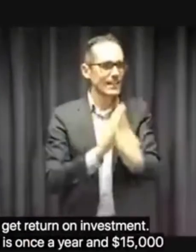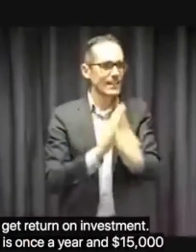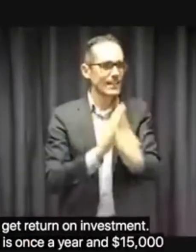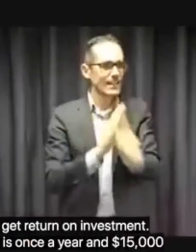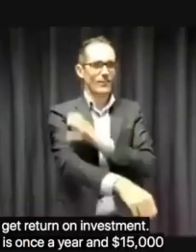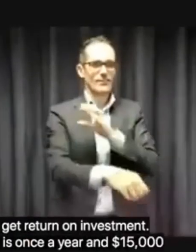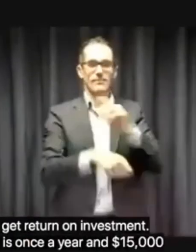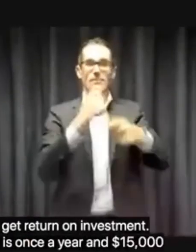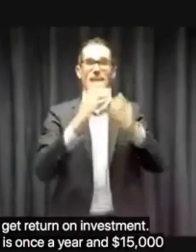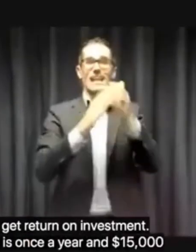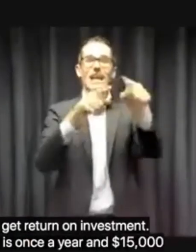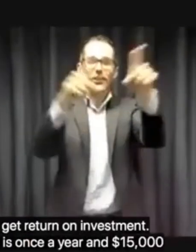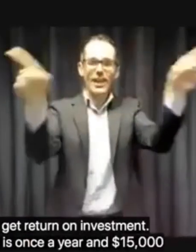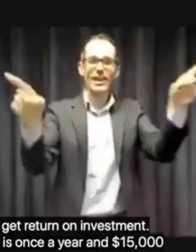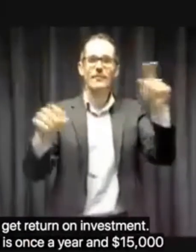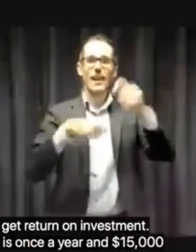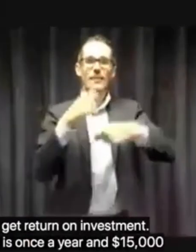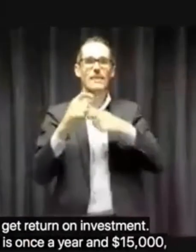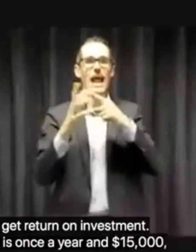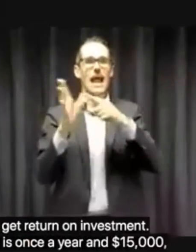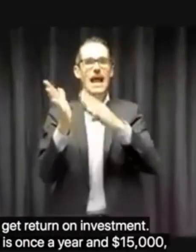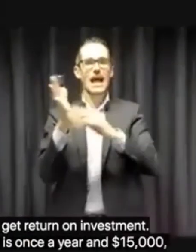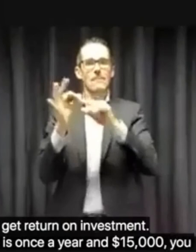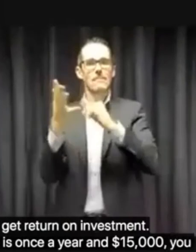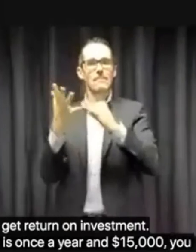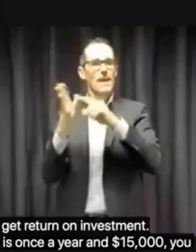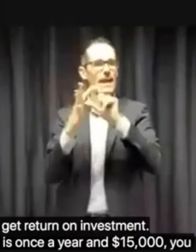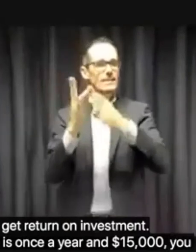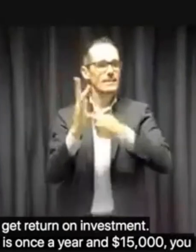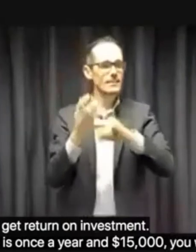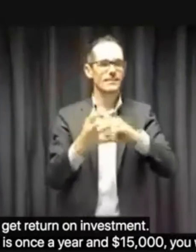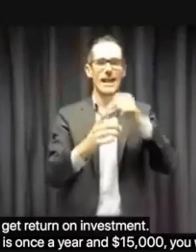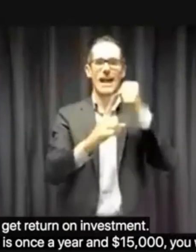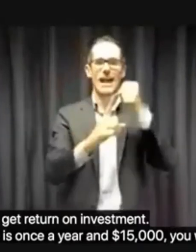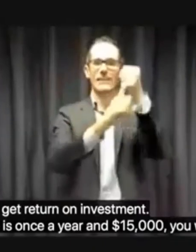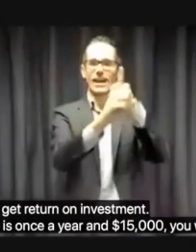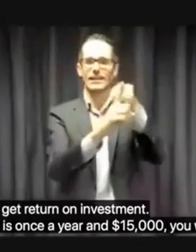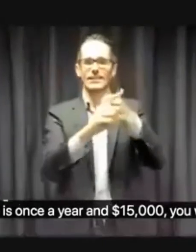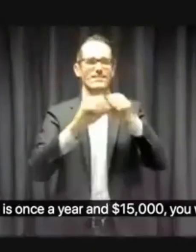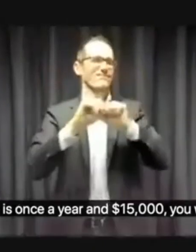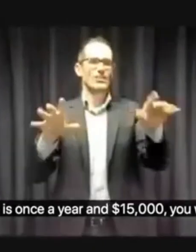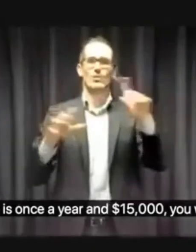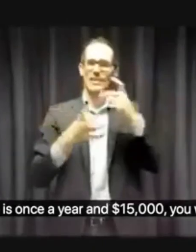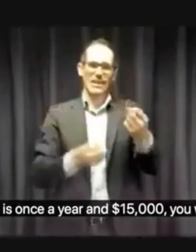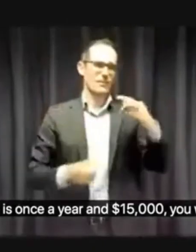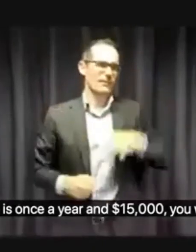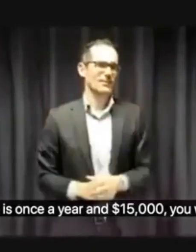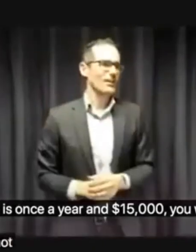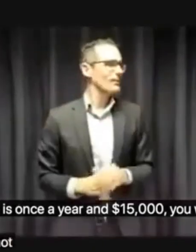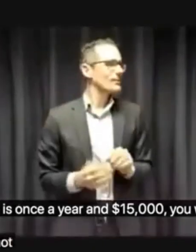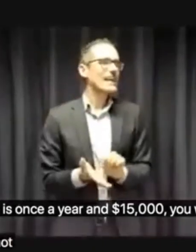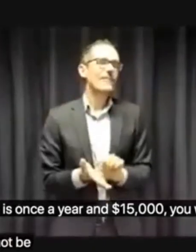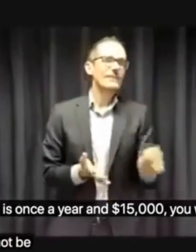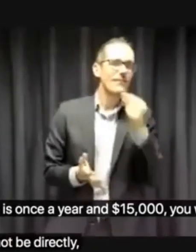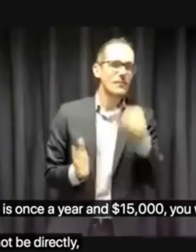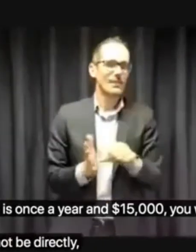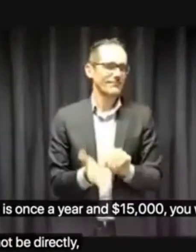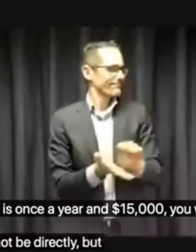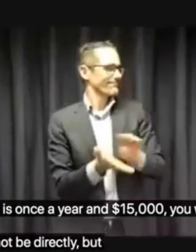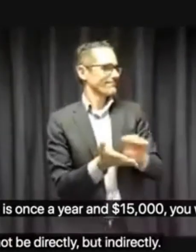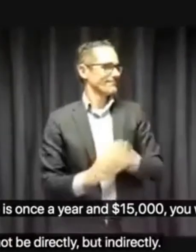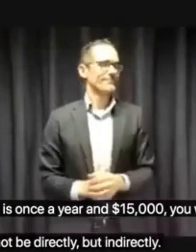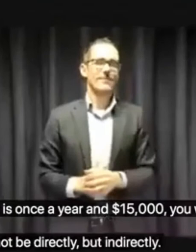it directly for people to go on a skills conference, become leaders out there, and then becoming ambassadors and advocates who certainly will work